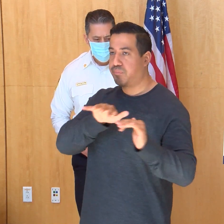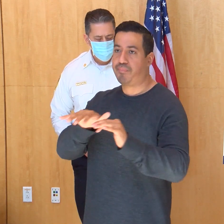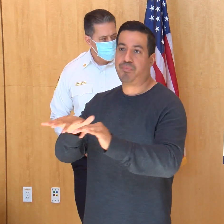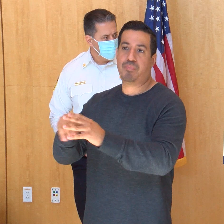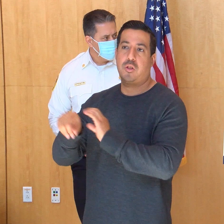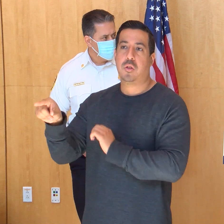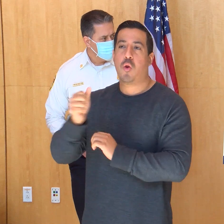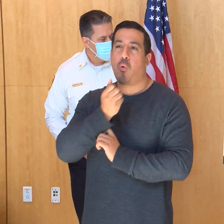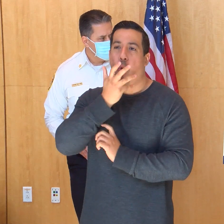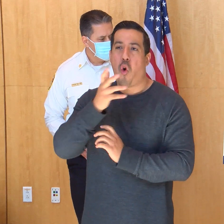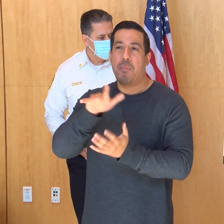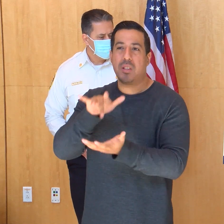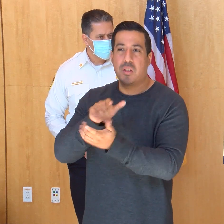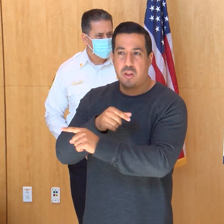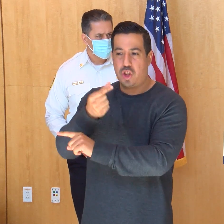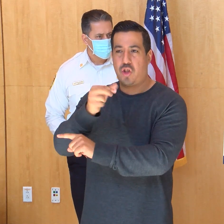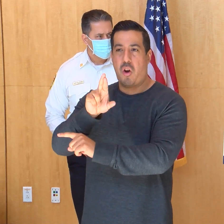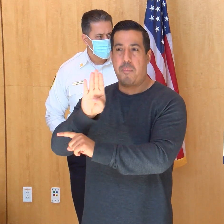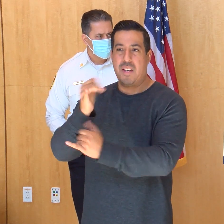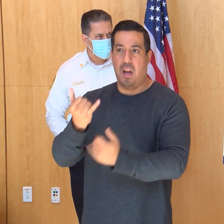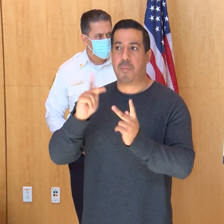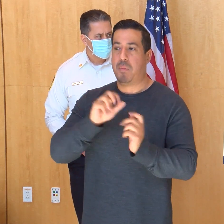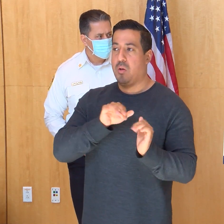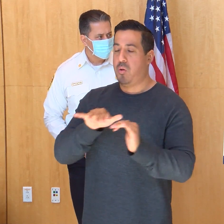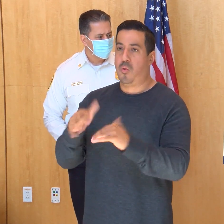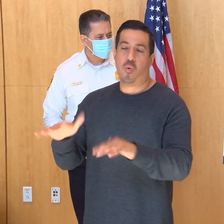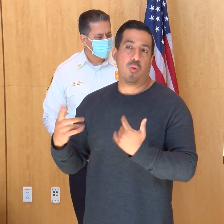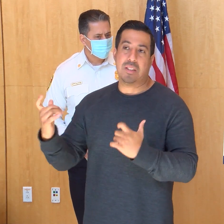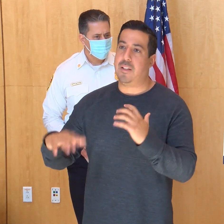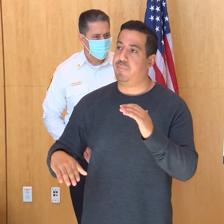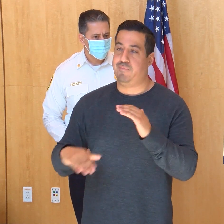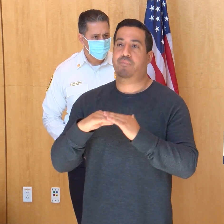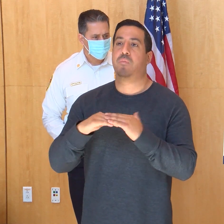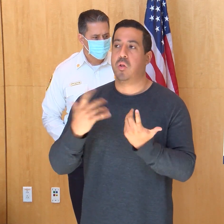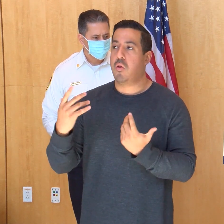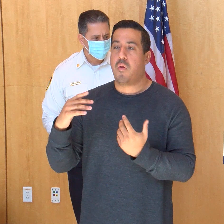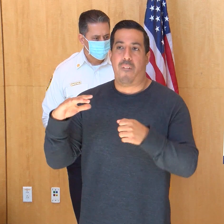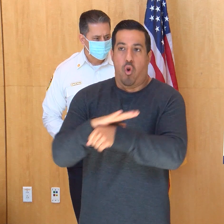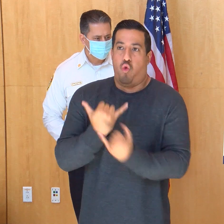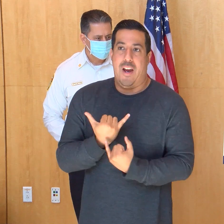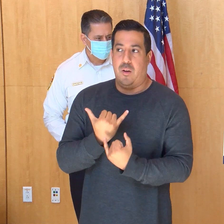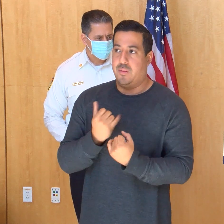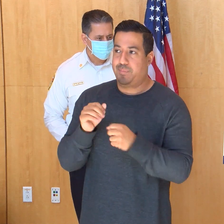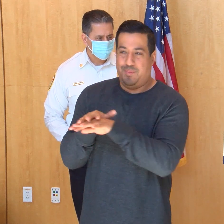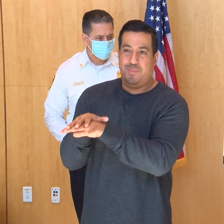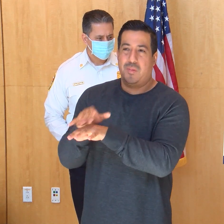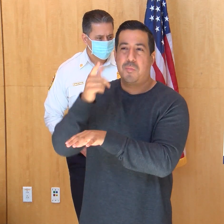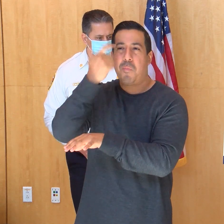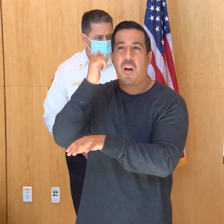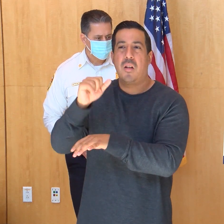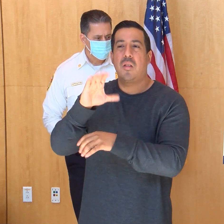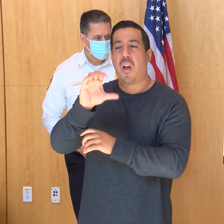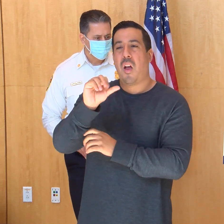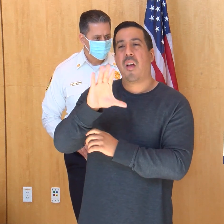the warming center, the shelter at the George R. Brown. It is now maxed out. Because of COVID and the healthcare protocols,